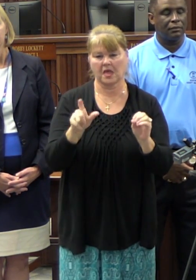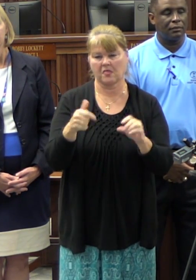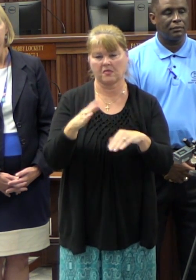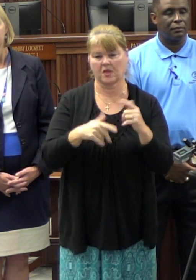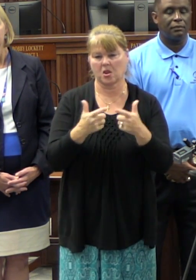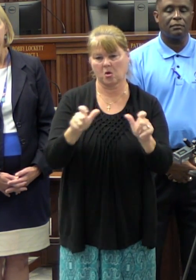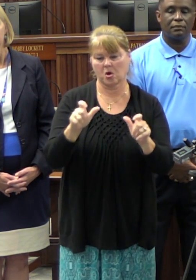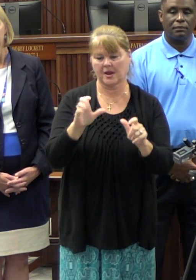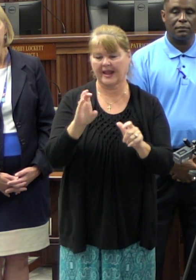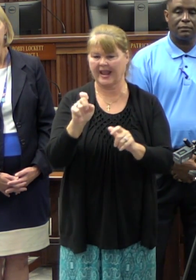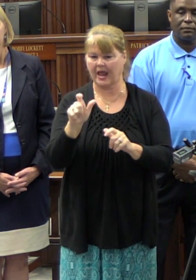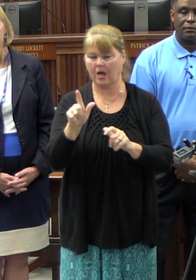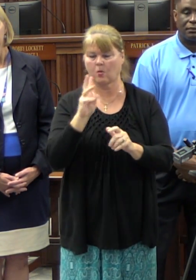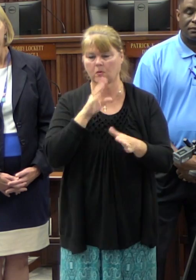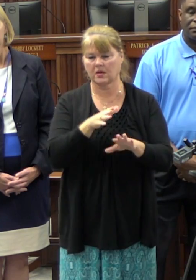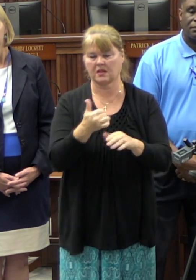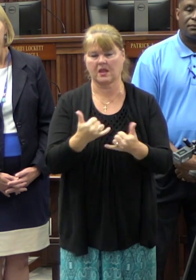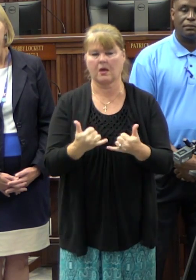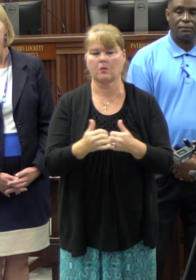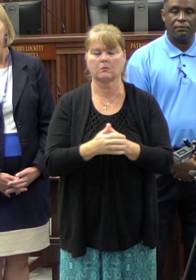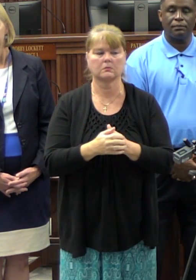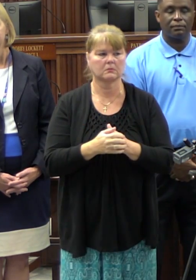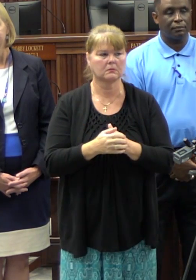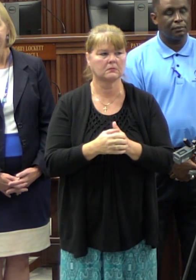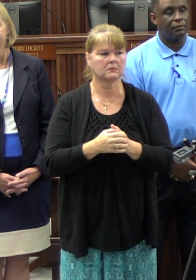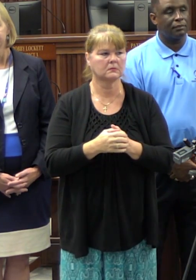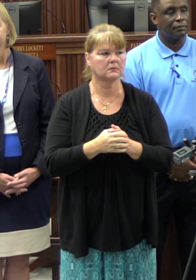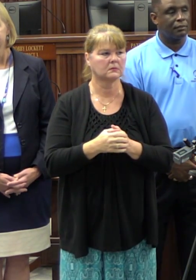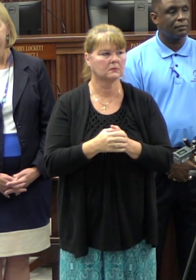than the large canals right now.